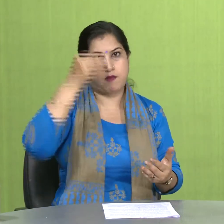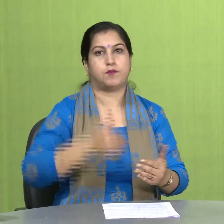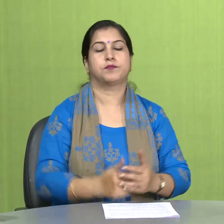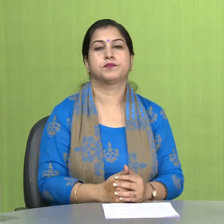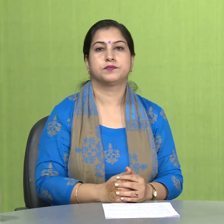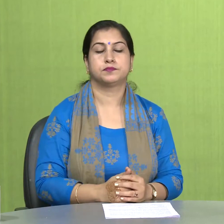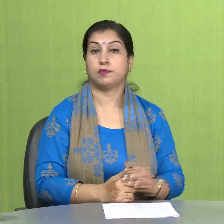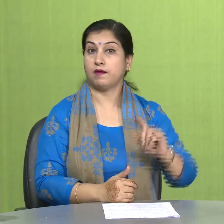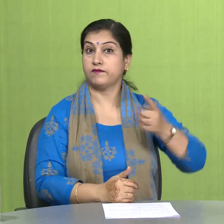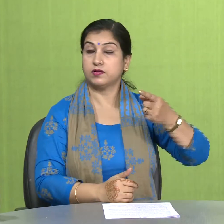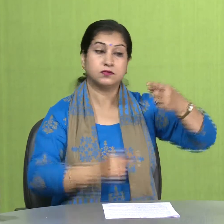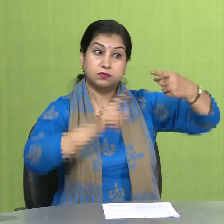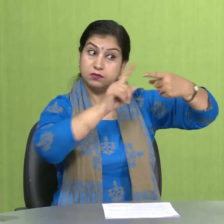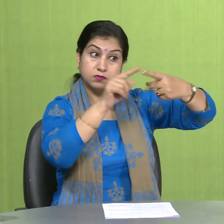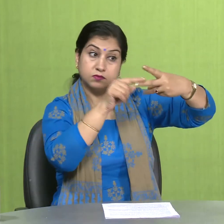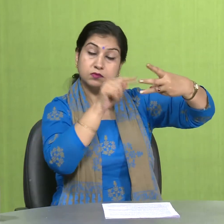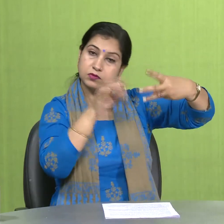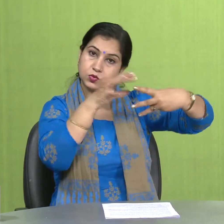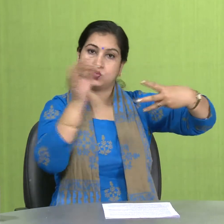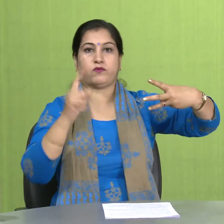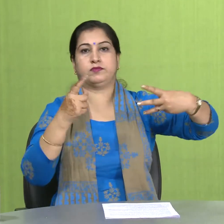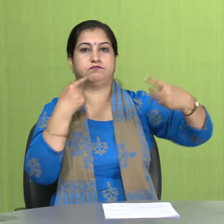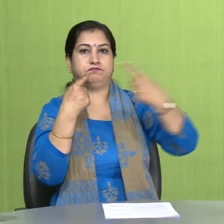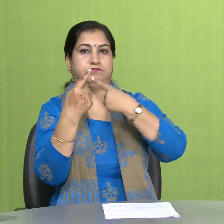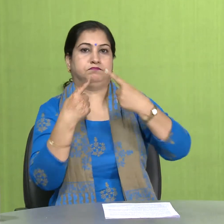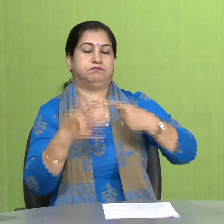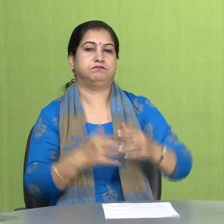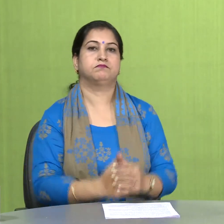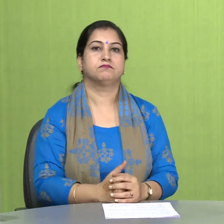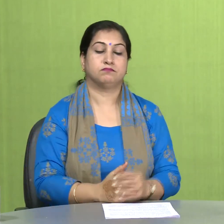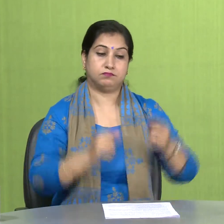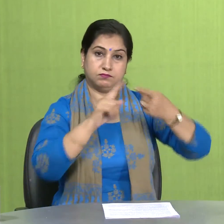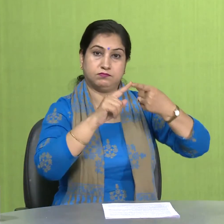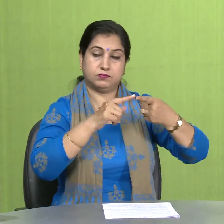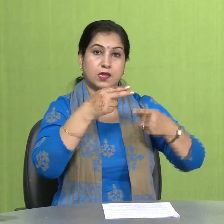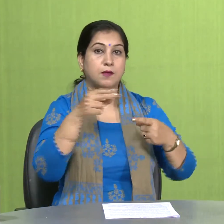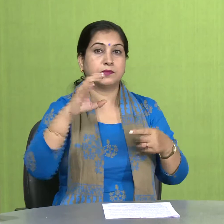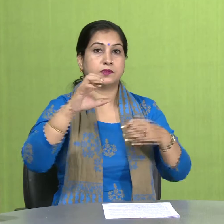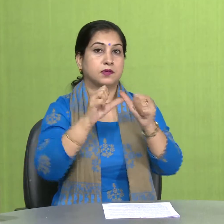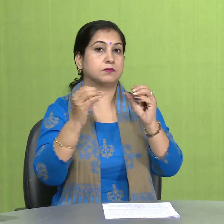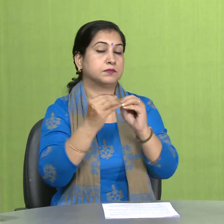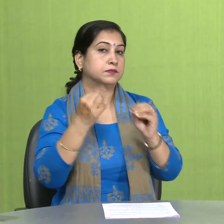Let us first understand the first category, which is cabinet ministers.